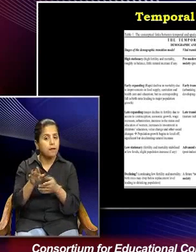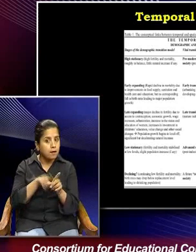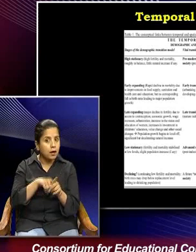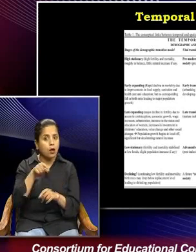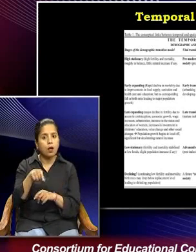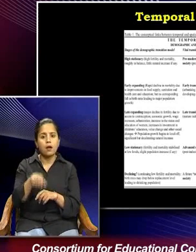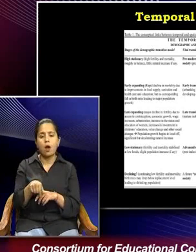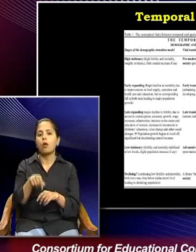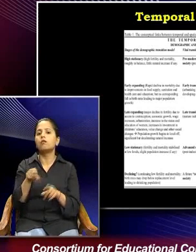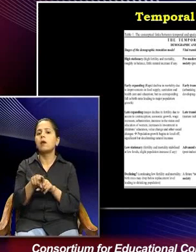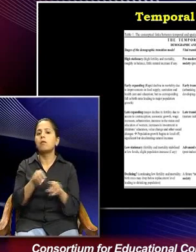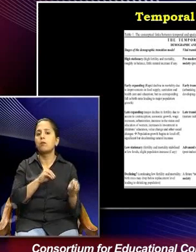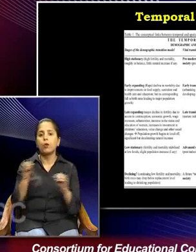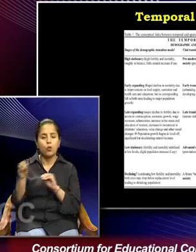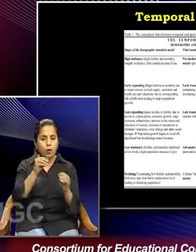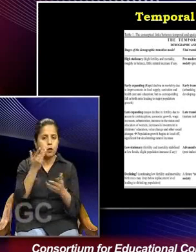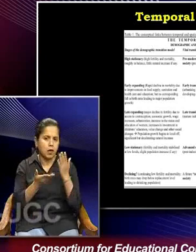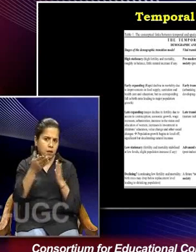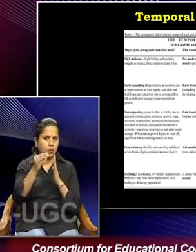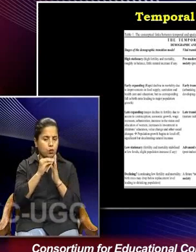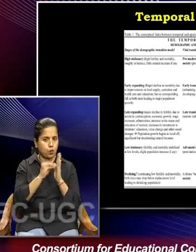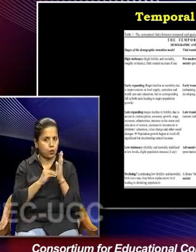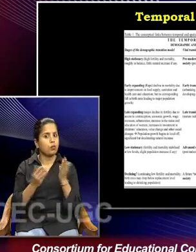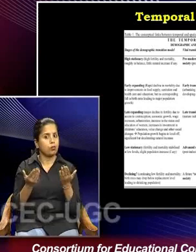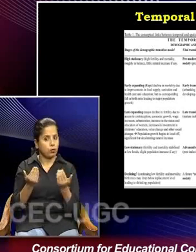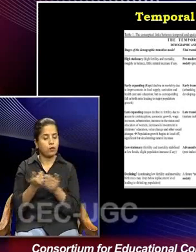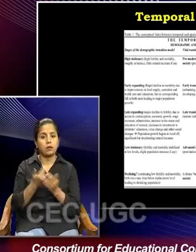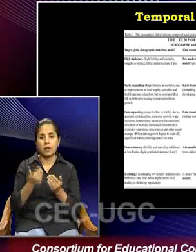migration transition. So you may note here that in